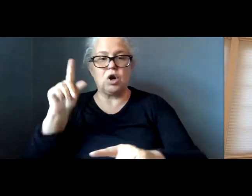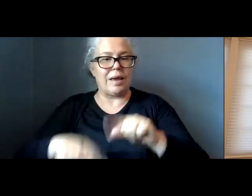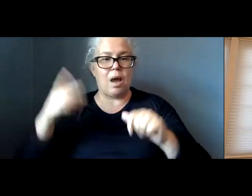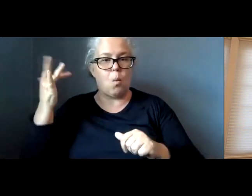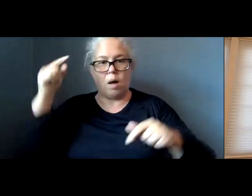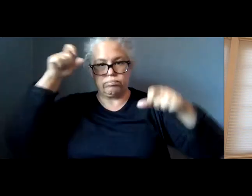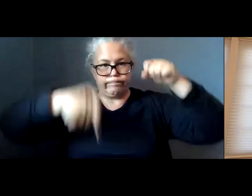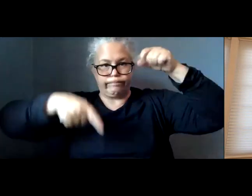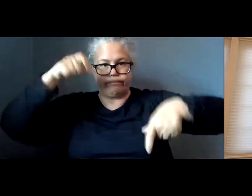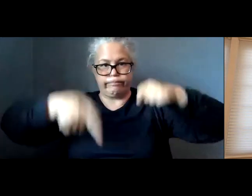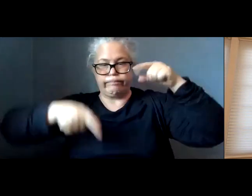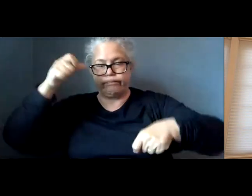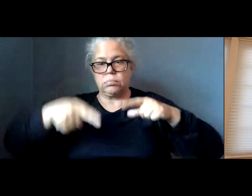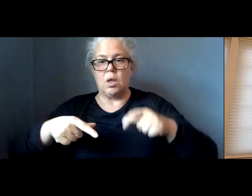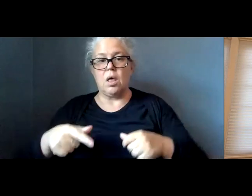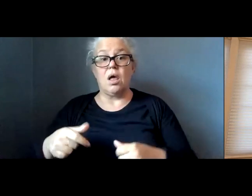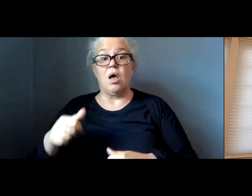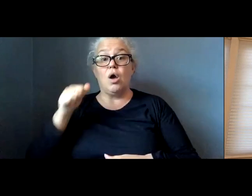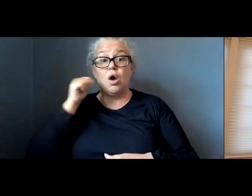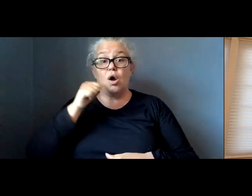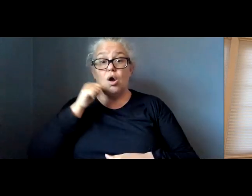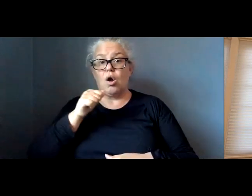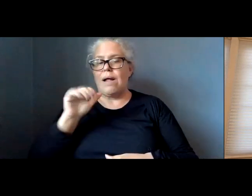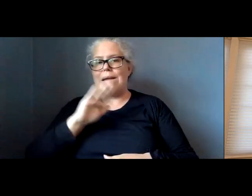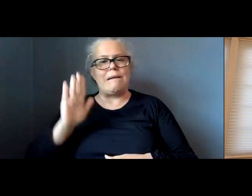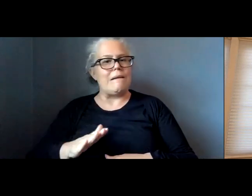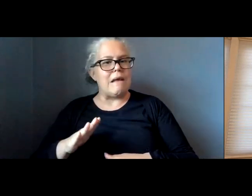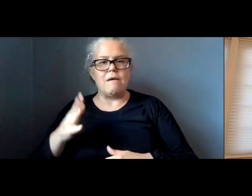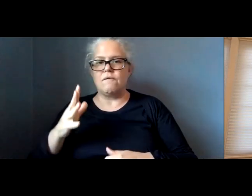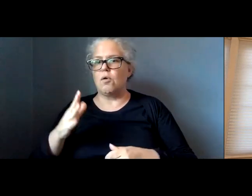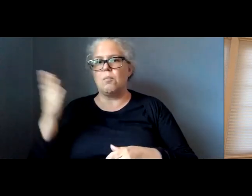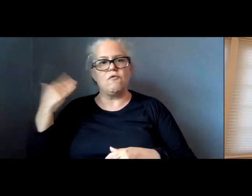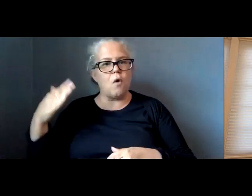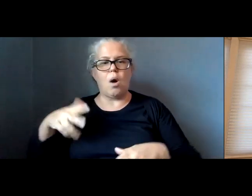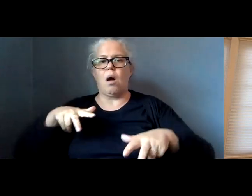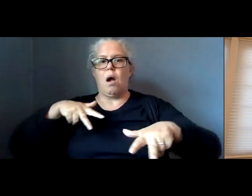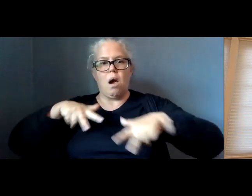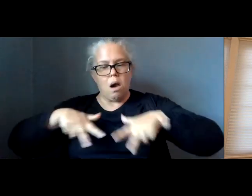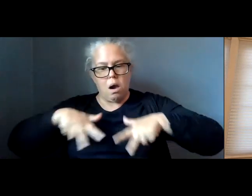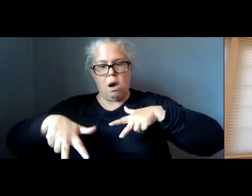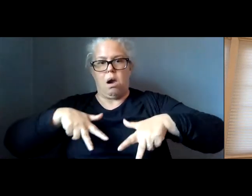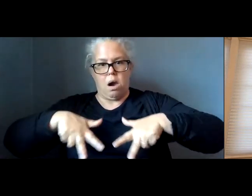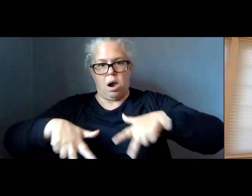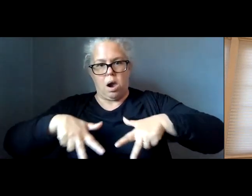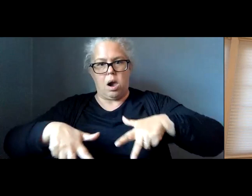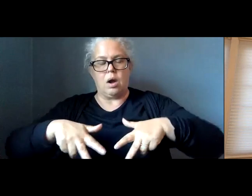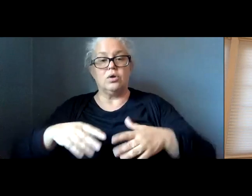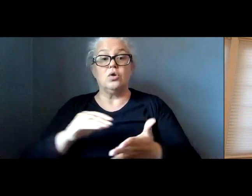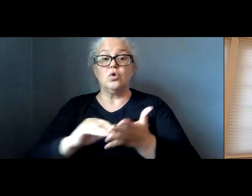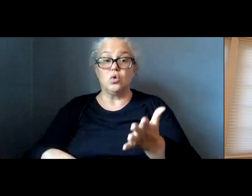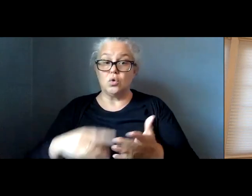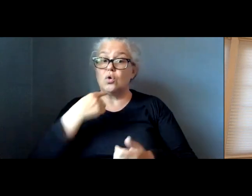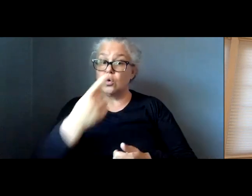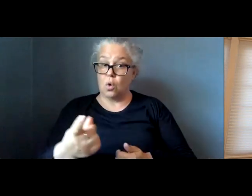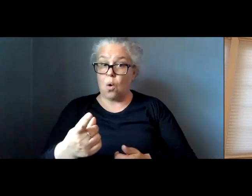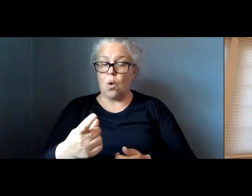had never done anything remotely connected to the kind of physical activity we were doing, even though students are told before the program begins